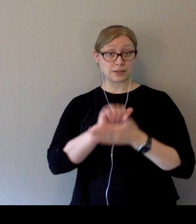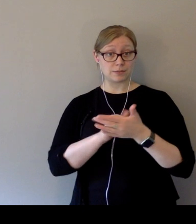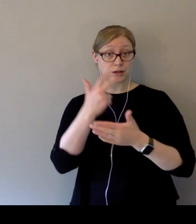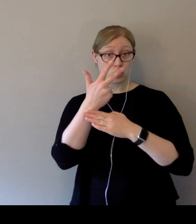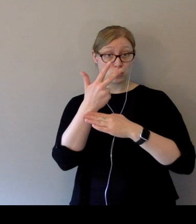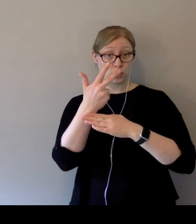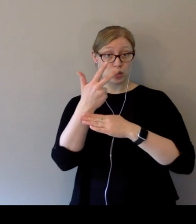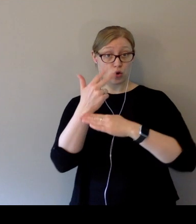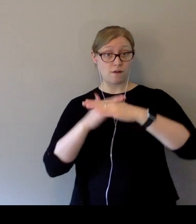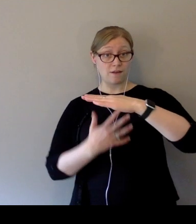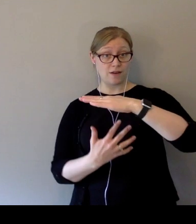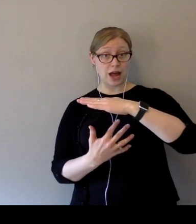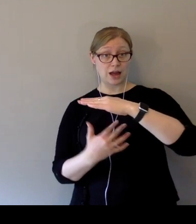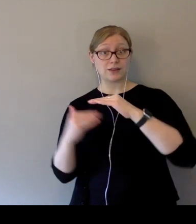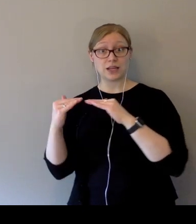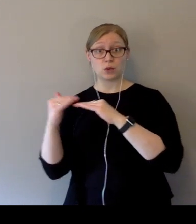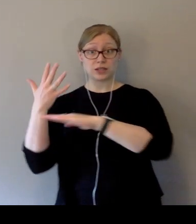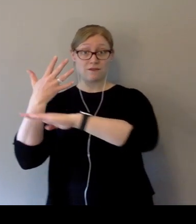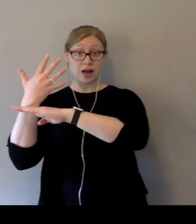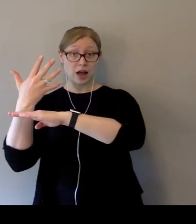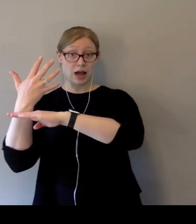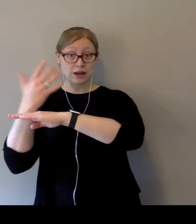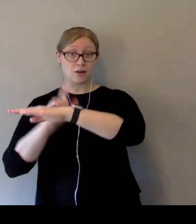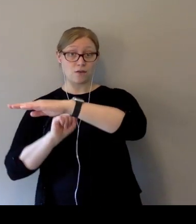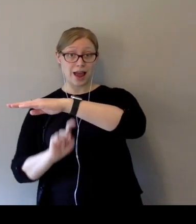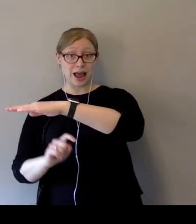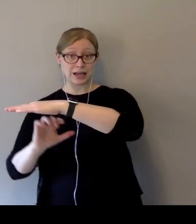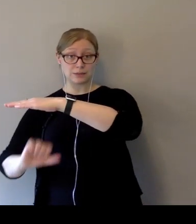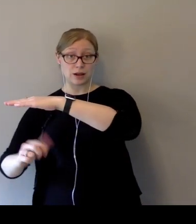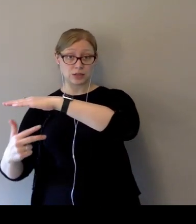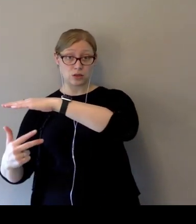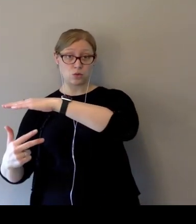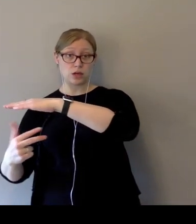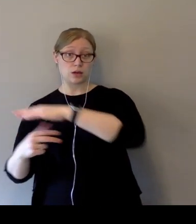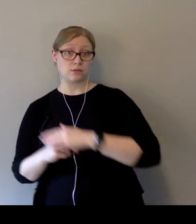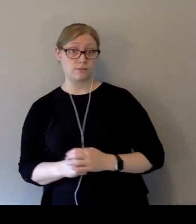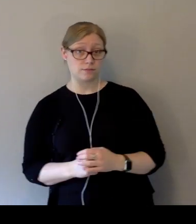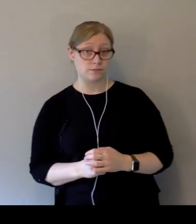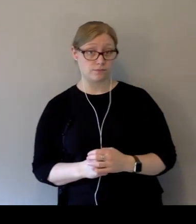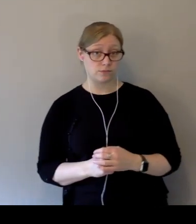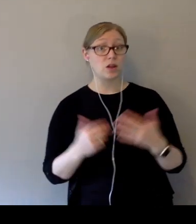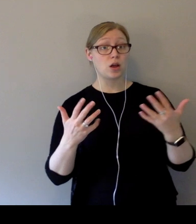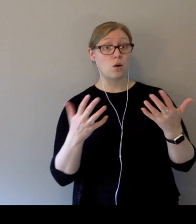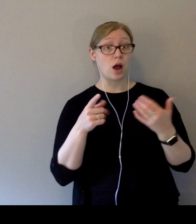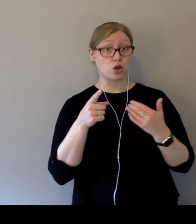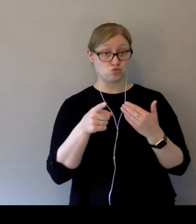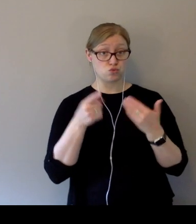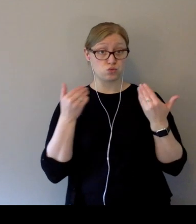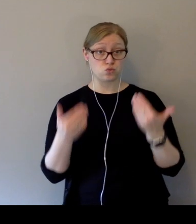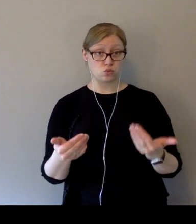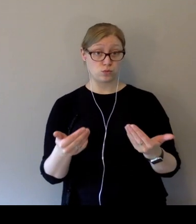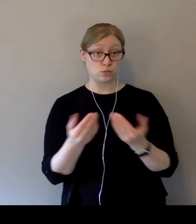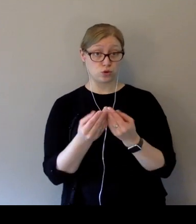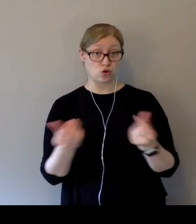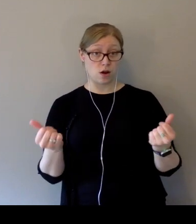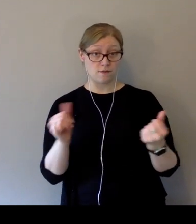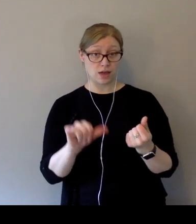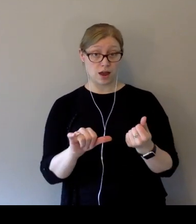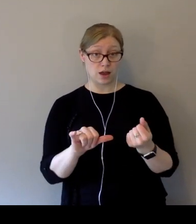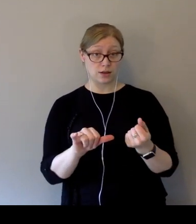equals 5 over x minus 3. So I'd like you to solve that problem, and you should come up